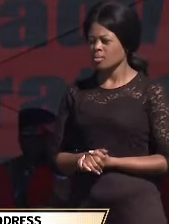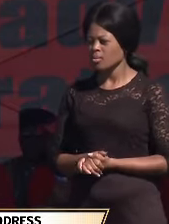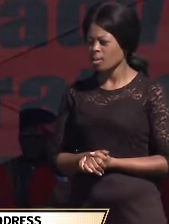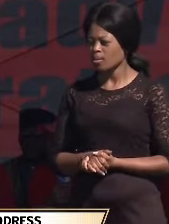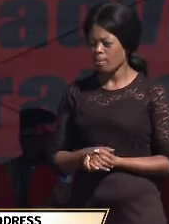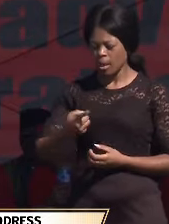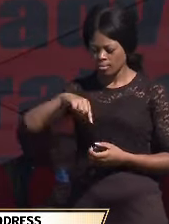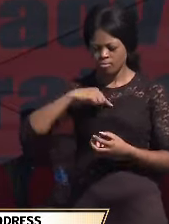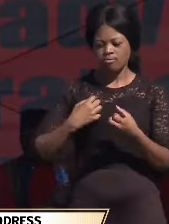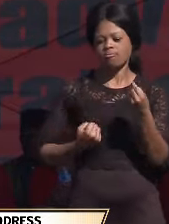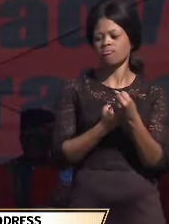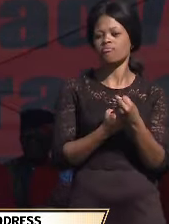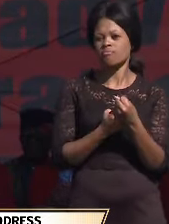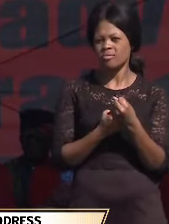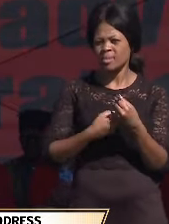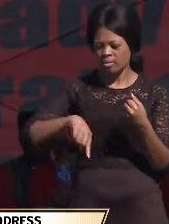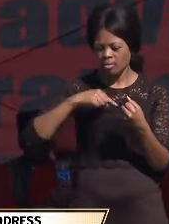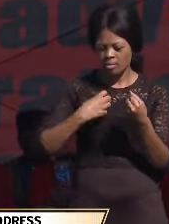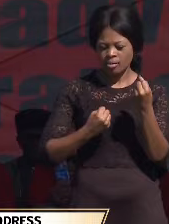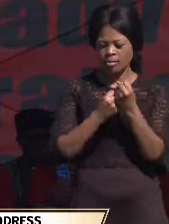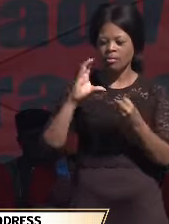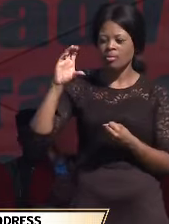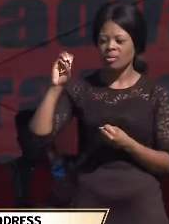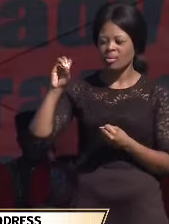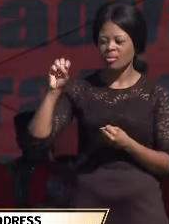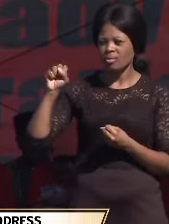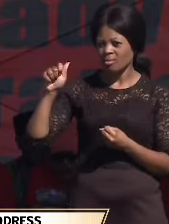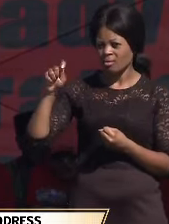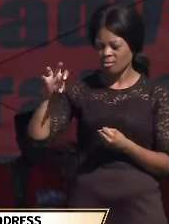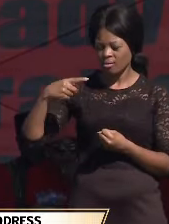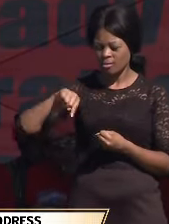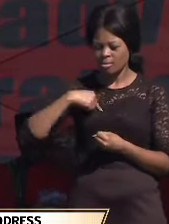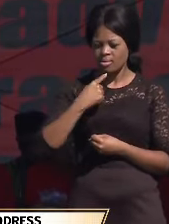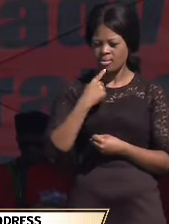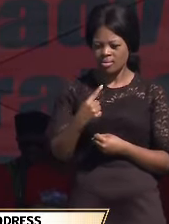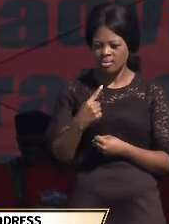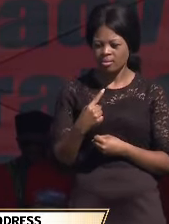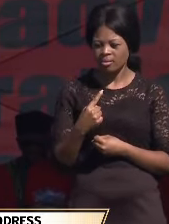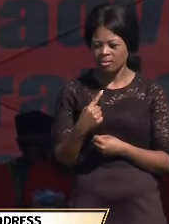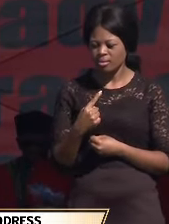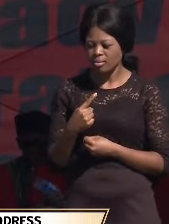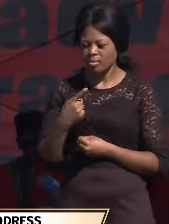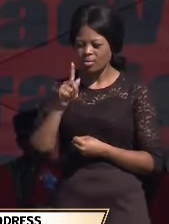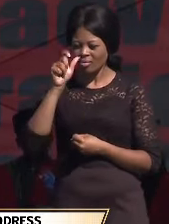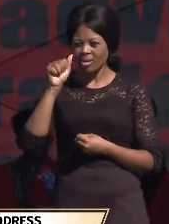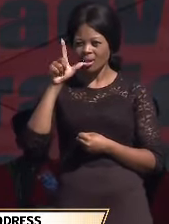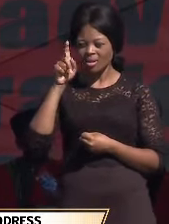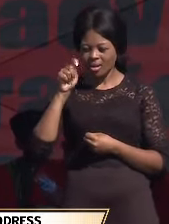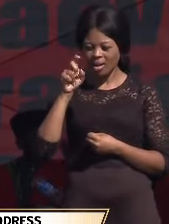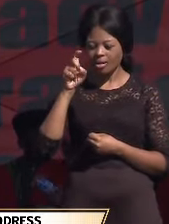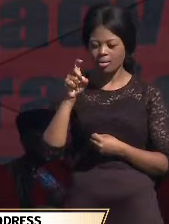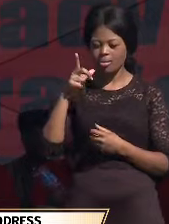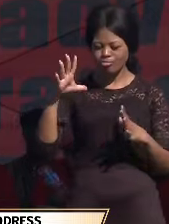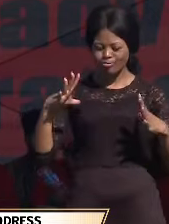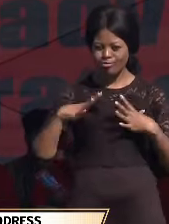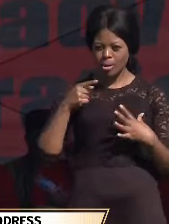So we support there. We support COSAT. We are also saying, tax the super rich. They are the ones who must